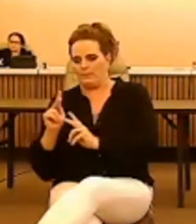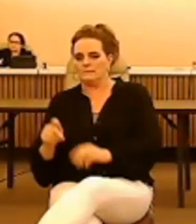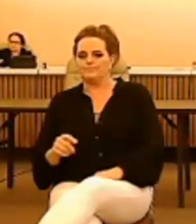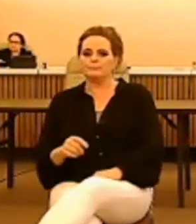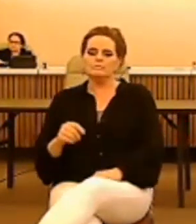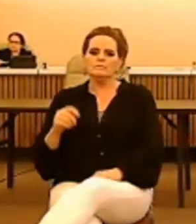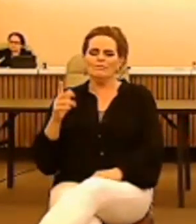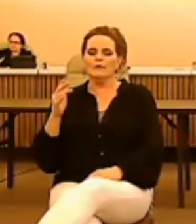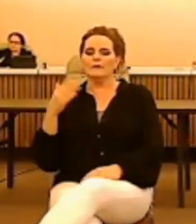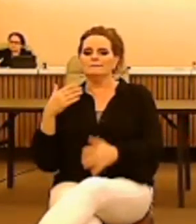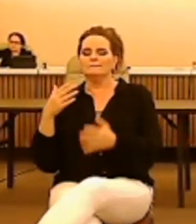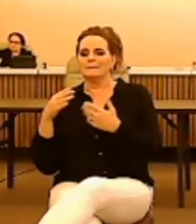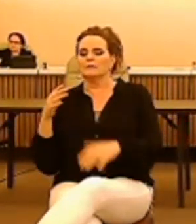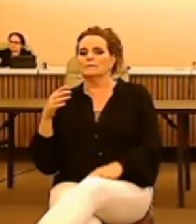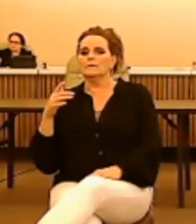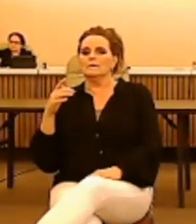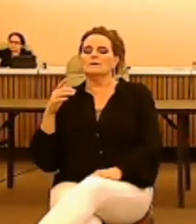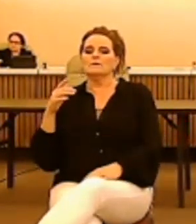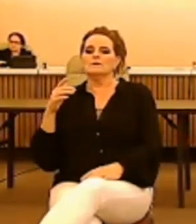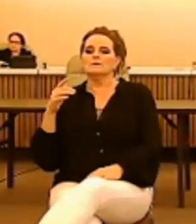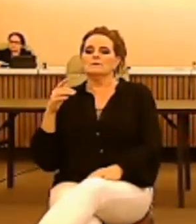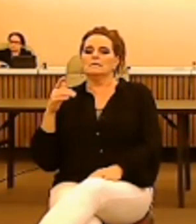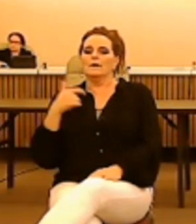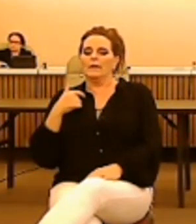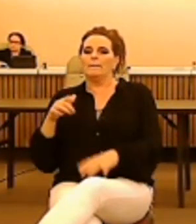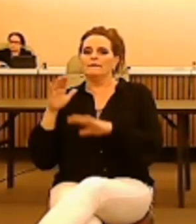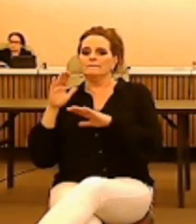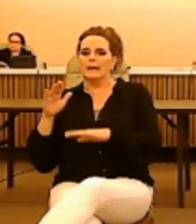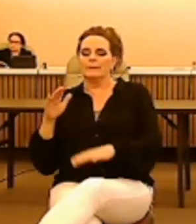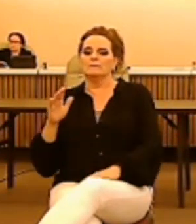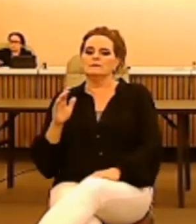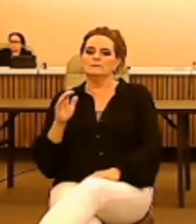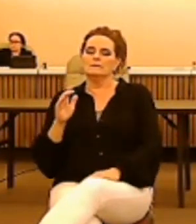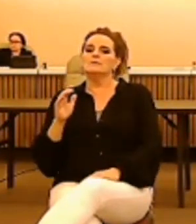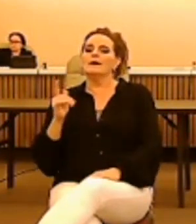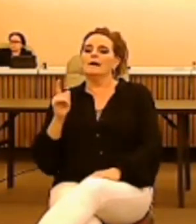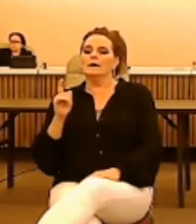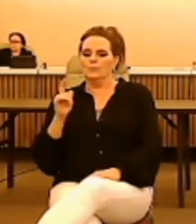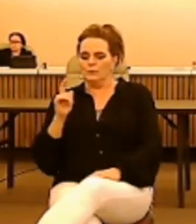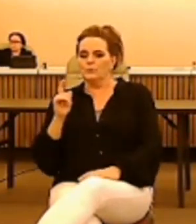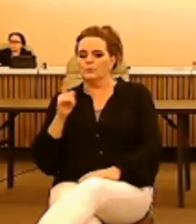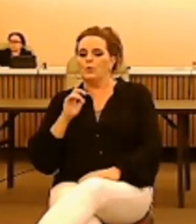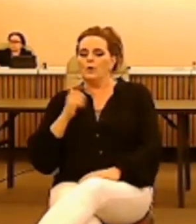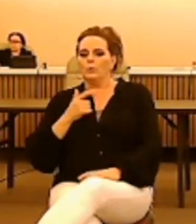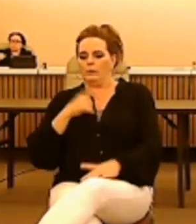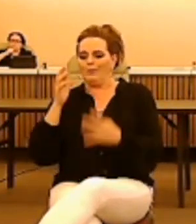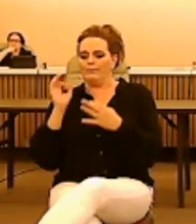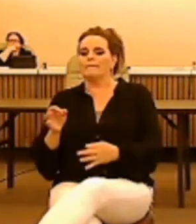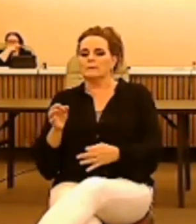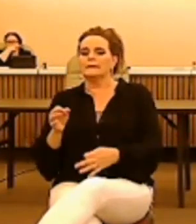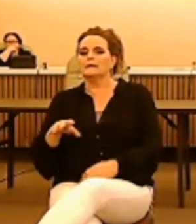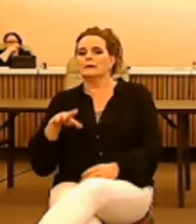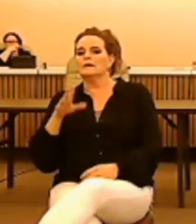and the second is Veronica Dasher. They've been phenomenal when we bring to these types of things. So we'll certainly bring it to her